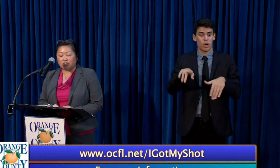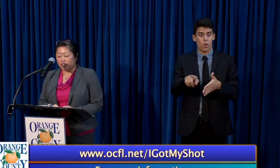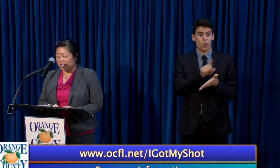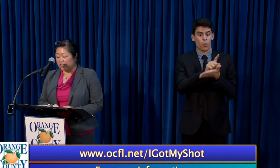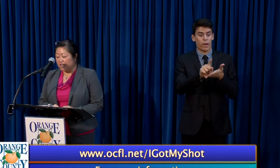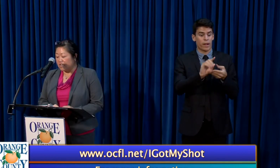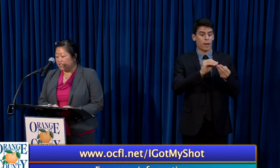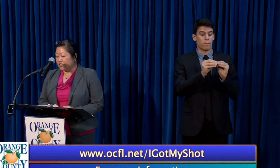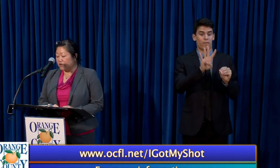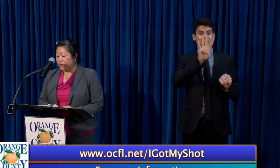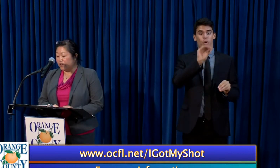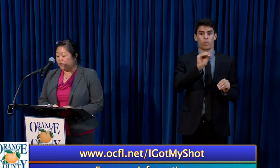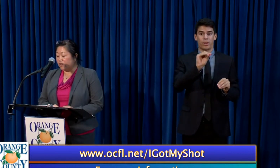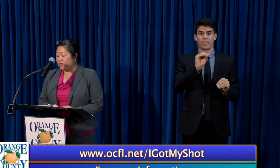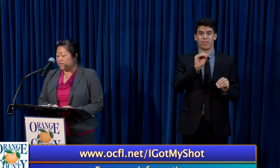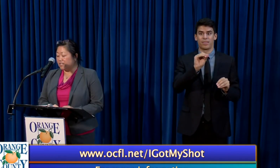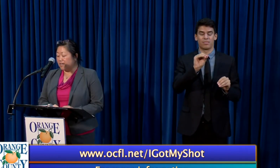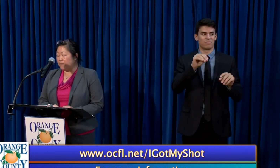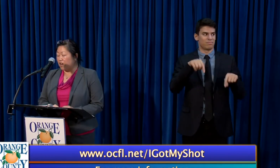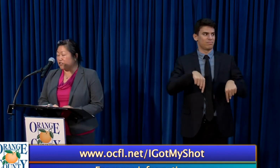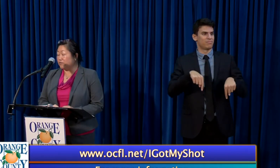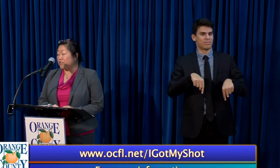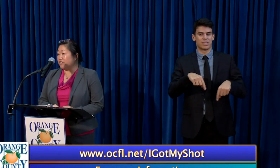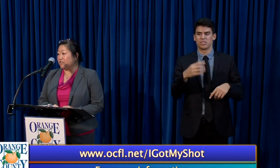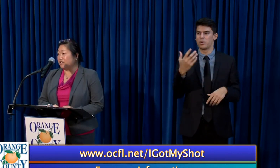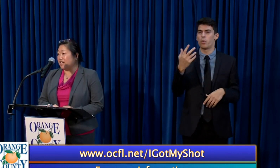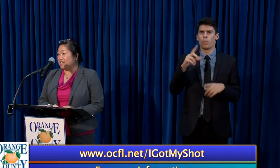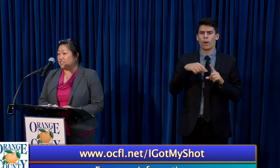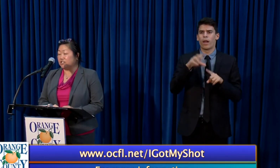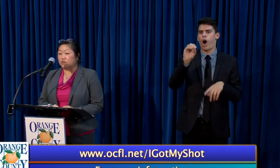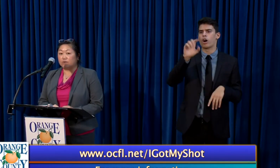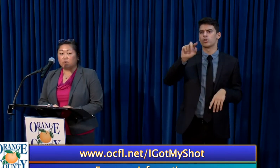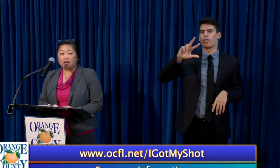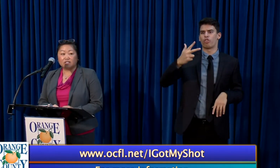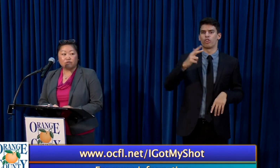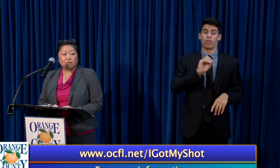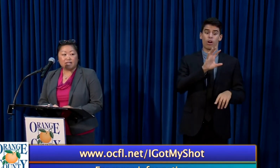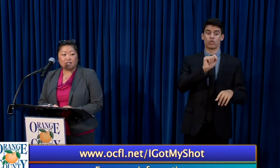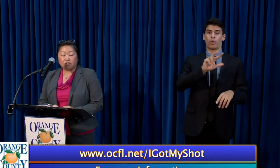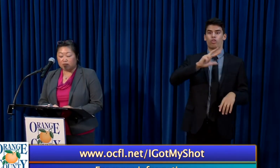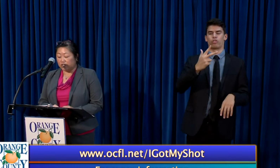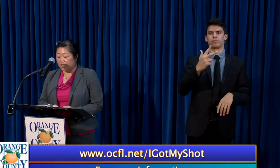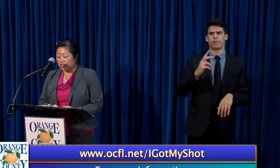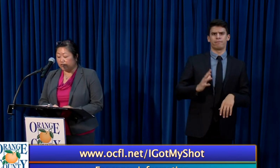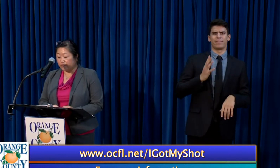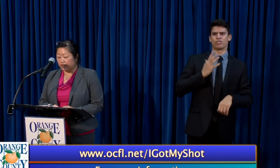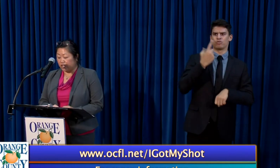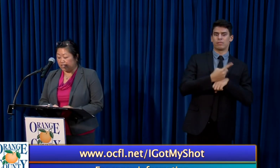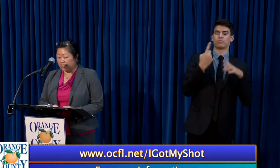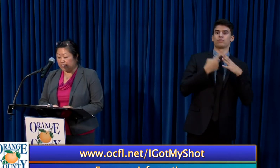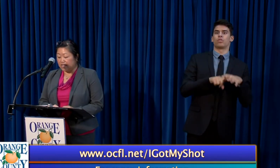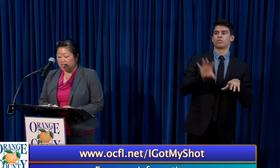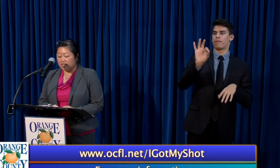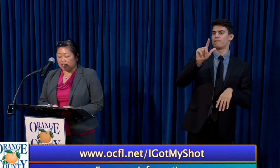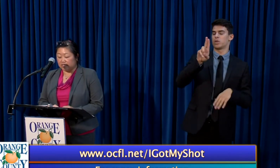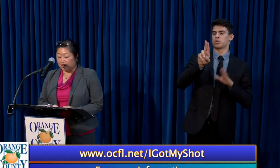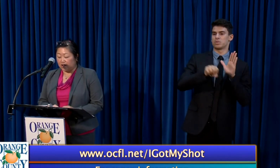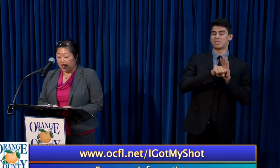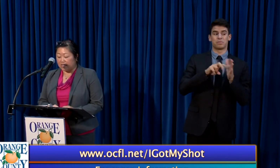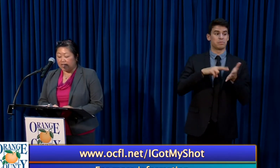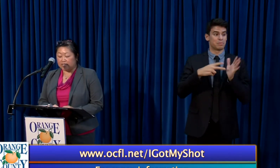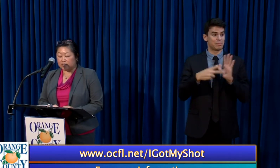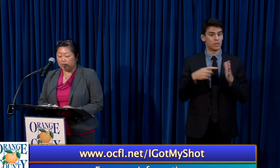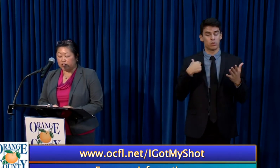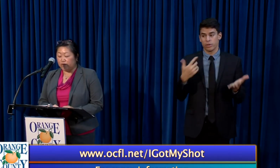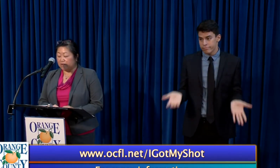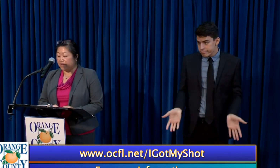the calendar year. So week 40 was October 3rd. And so we wanted to remind everyone to get their flu shots this year.